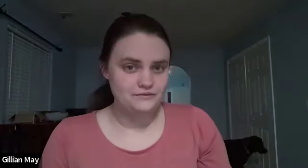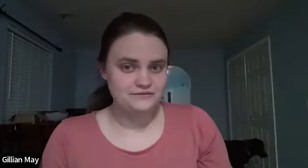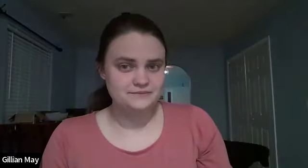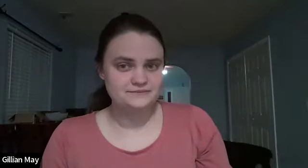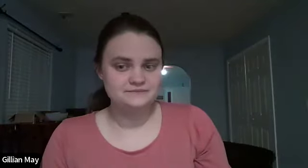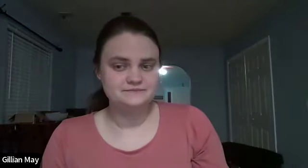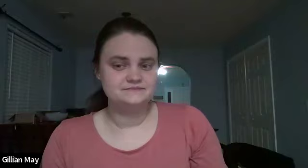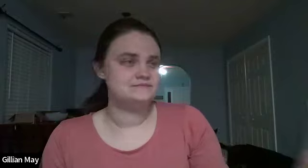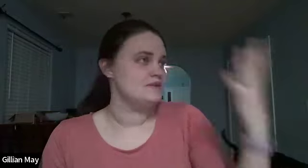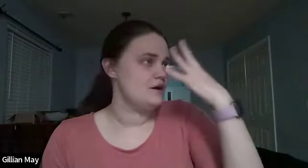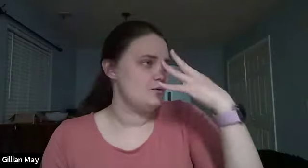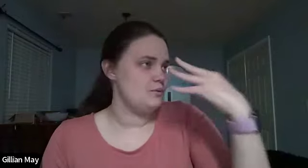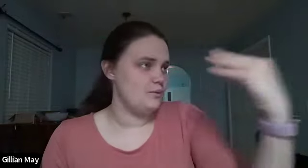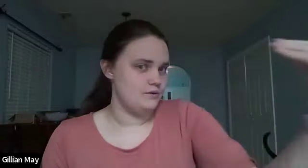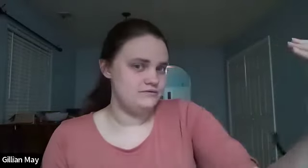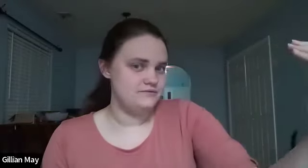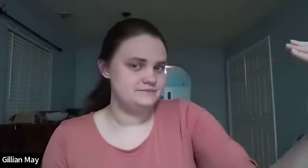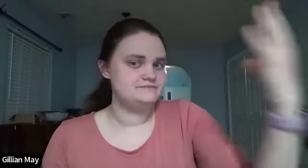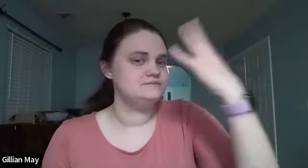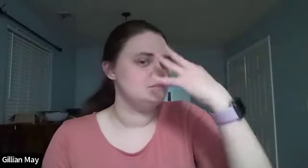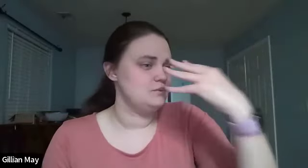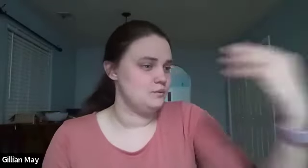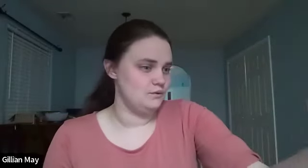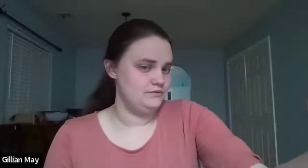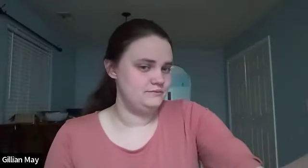Wolf, wolf, wolf.